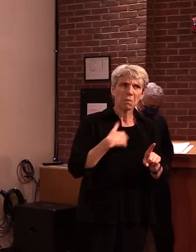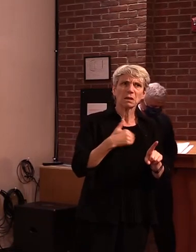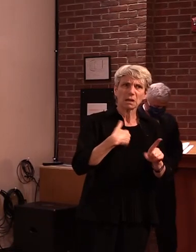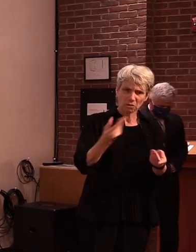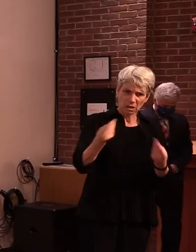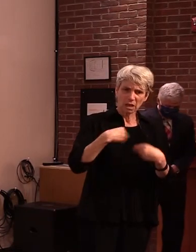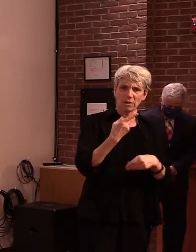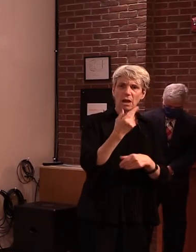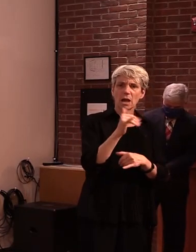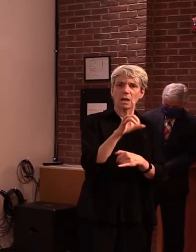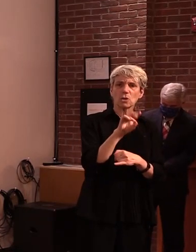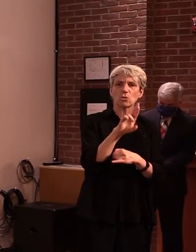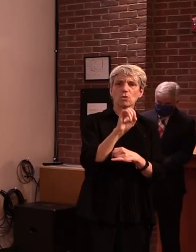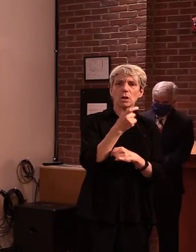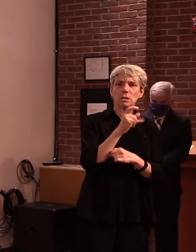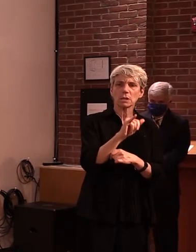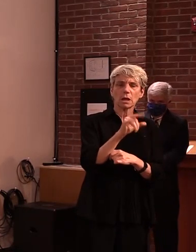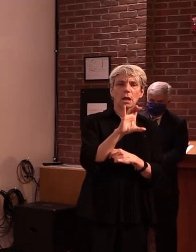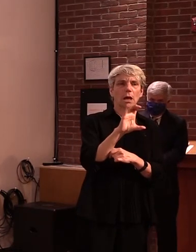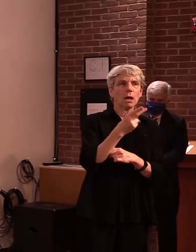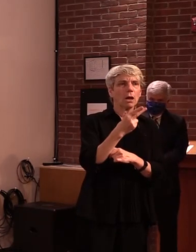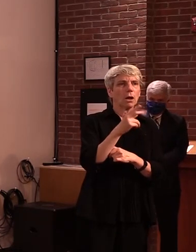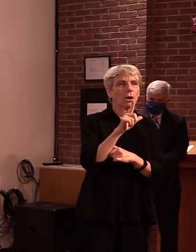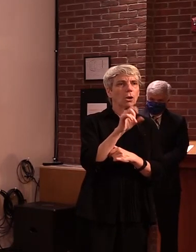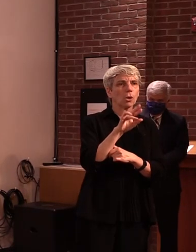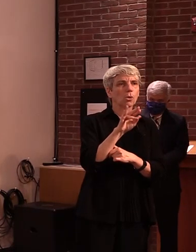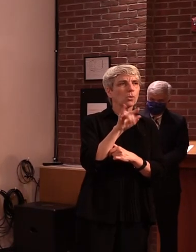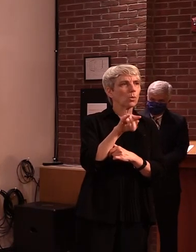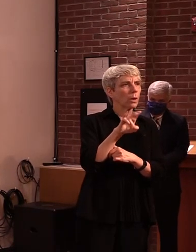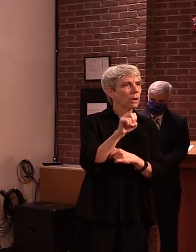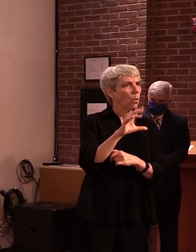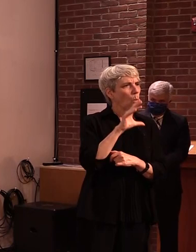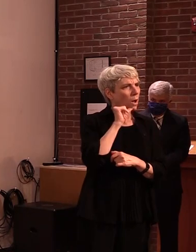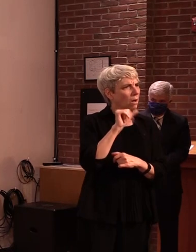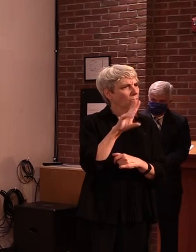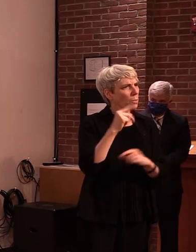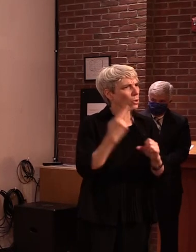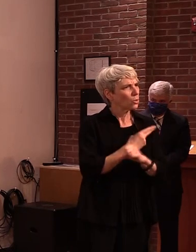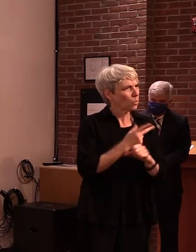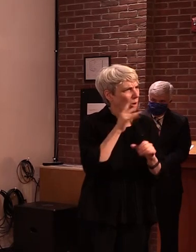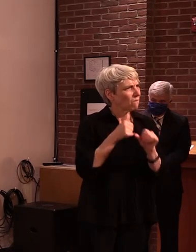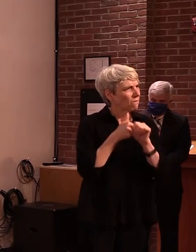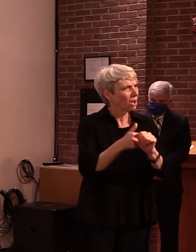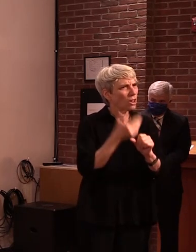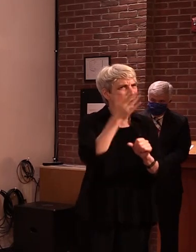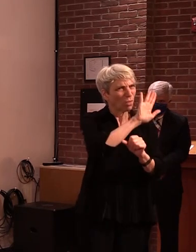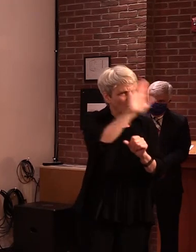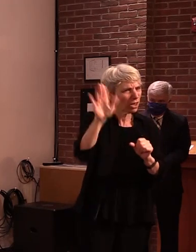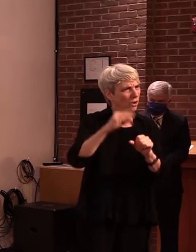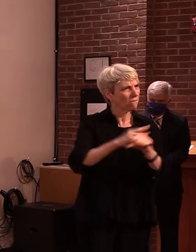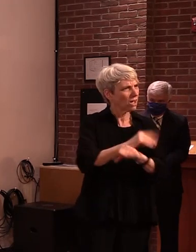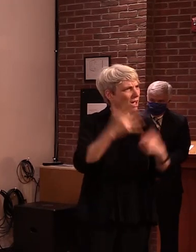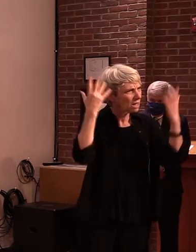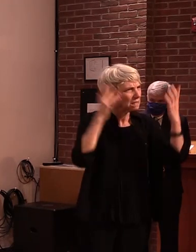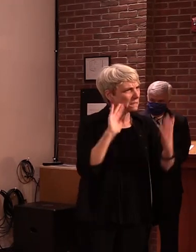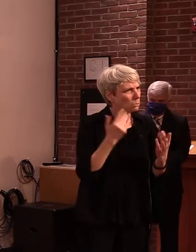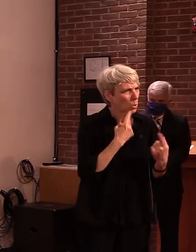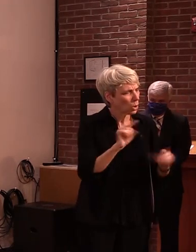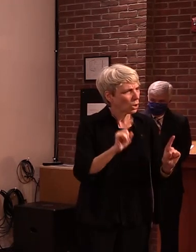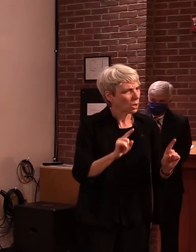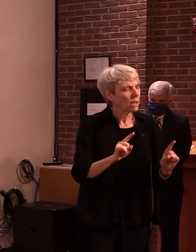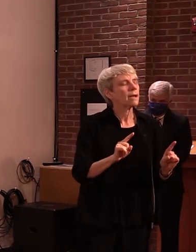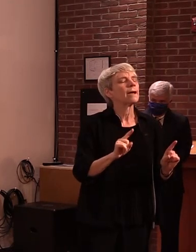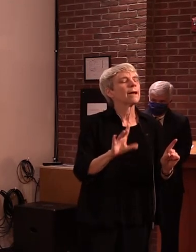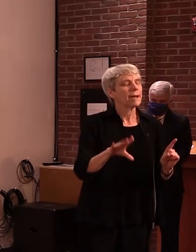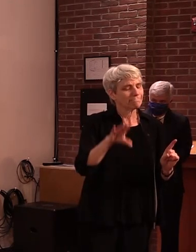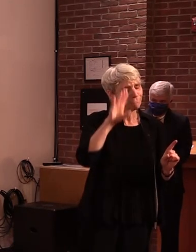Vermont looking more into the use of this drug to treat patients? Well, as you know, I'm going to let Dr.